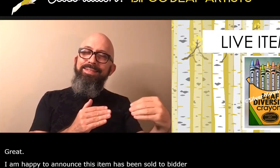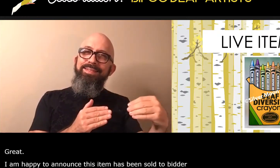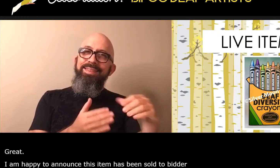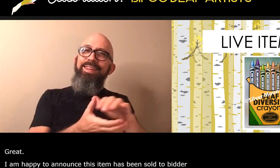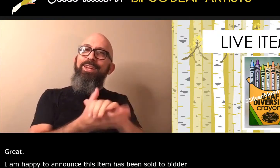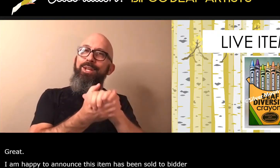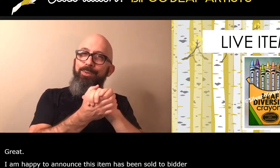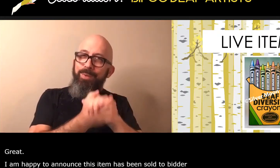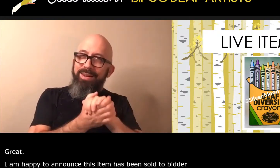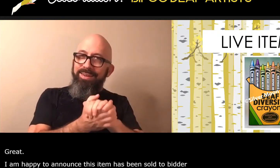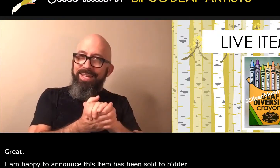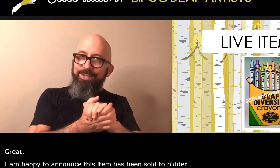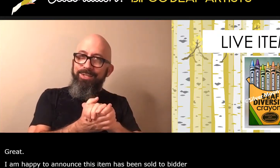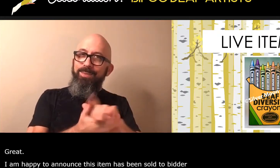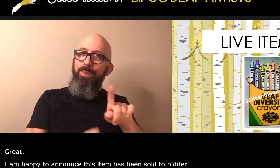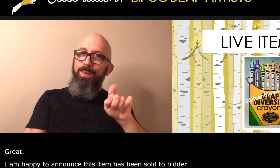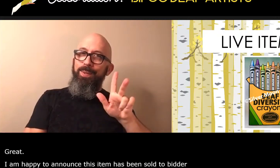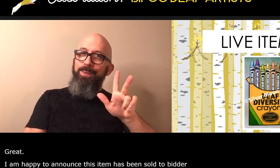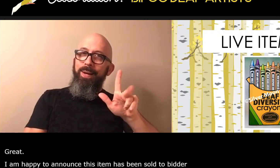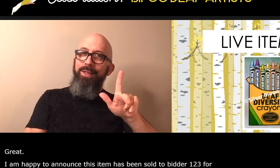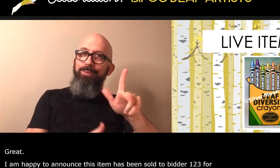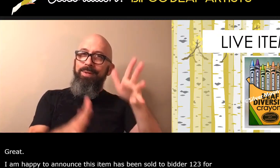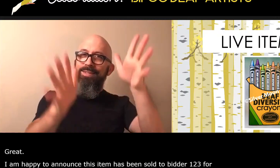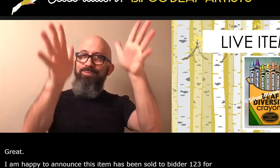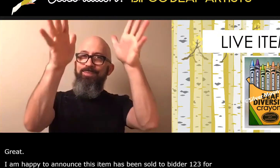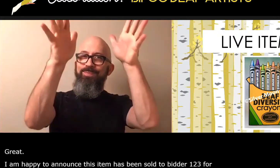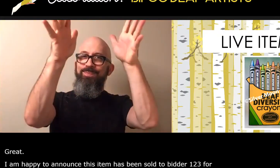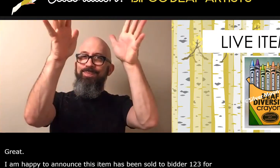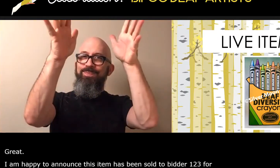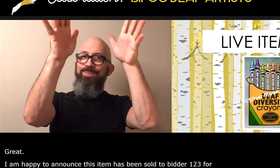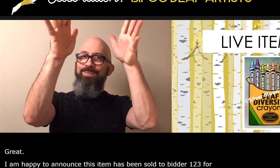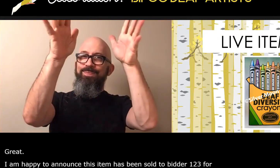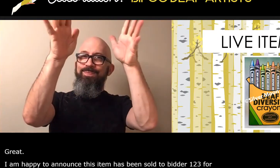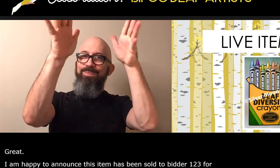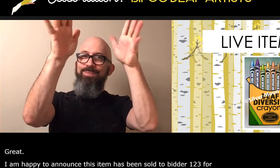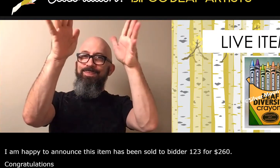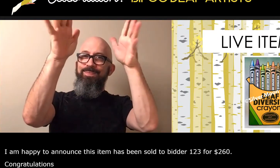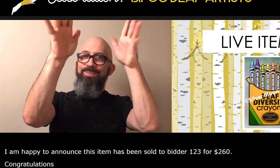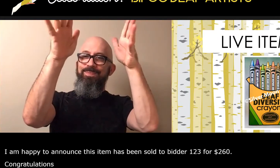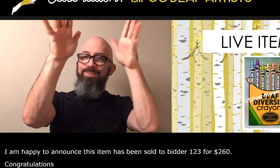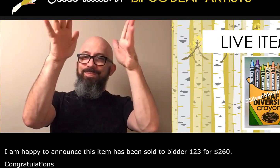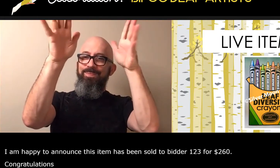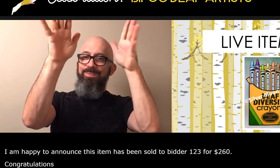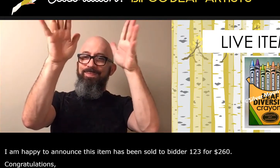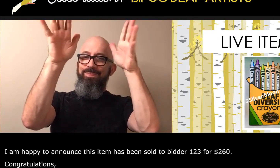for $260. Congratulations, 123.